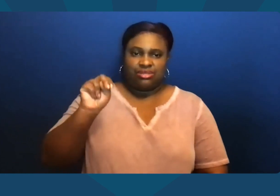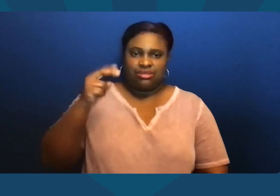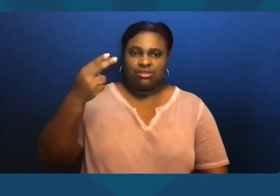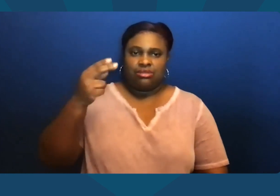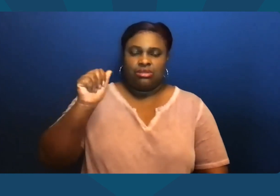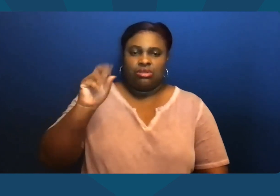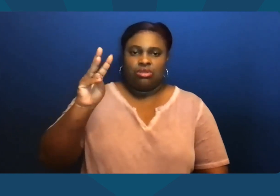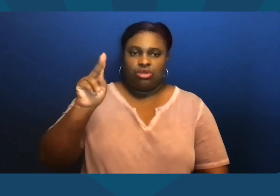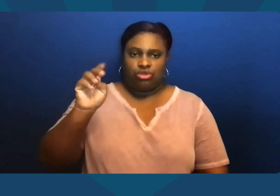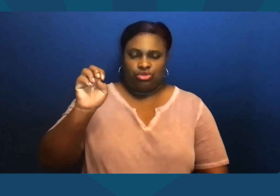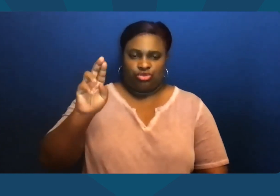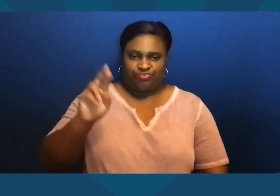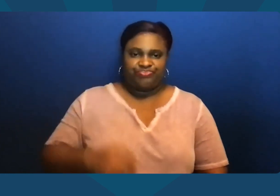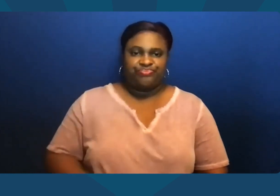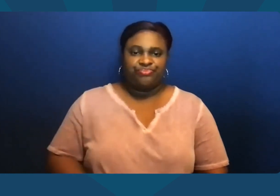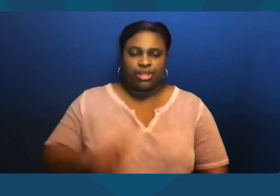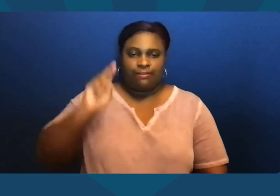Dawn Hawker.